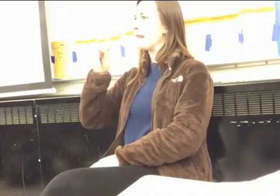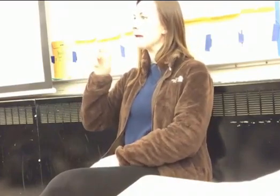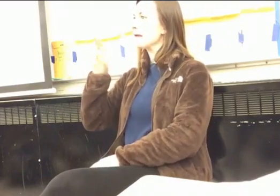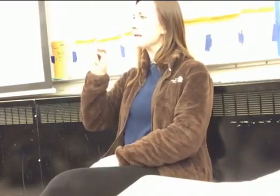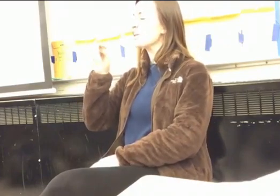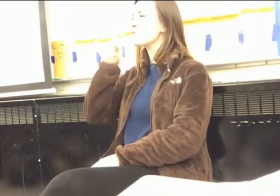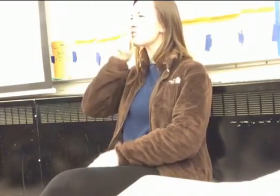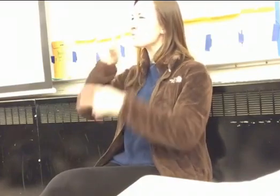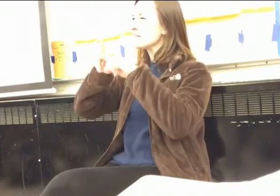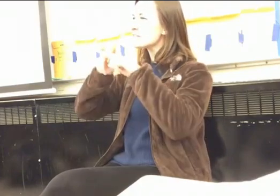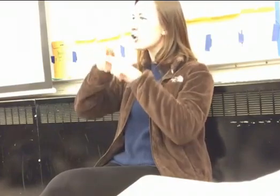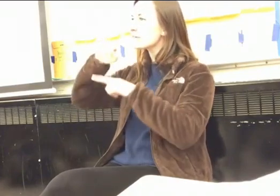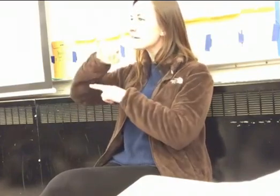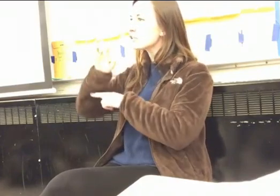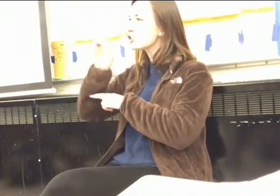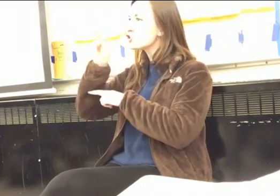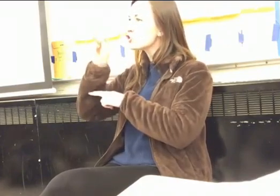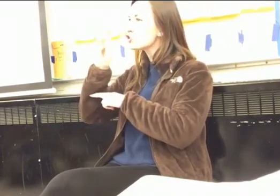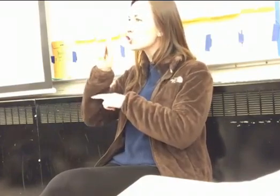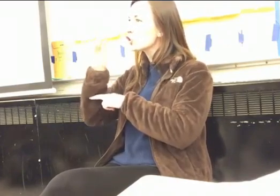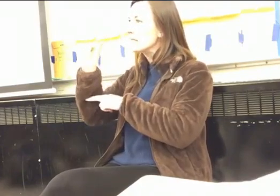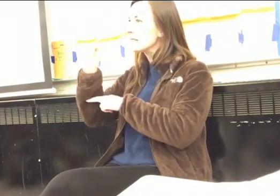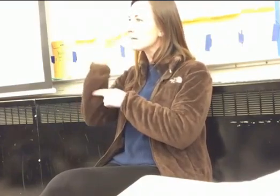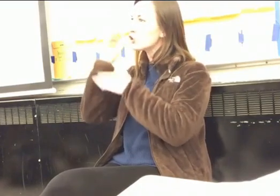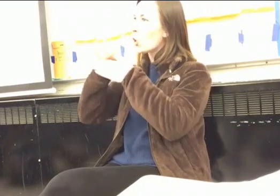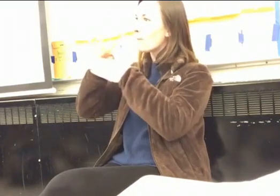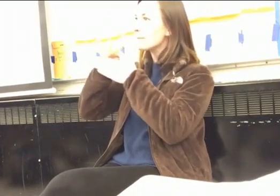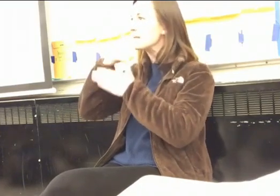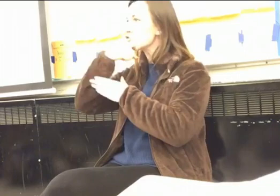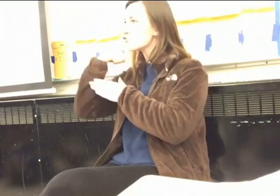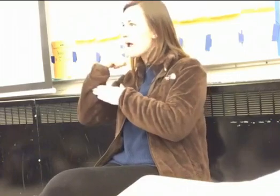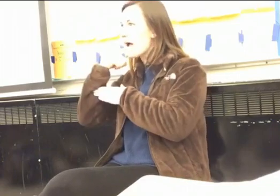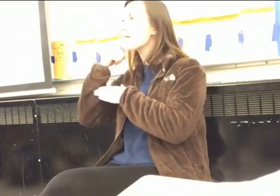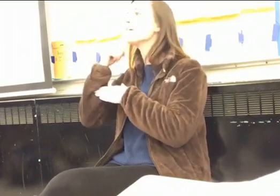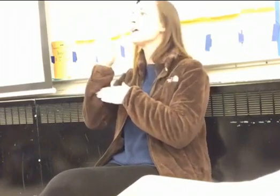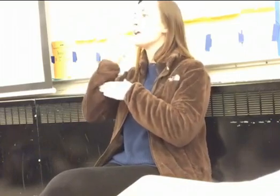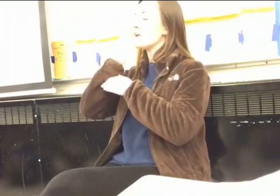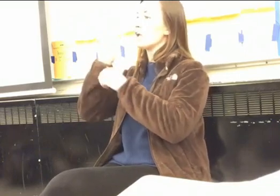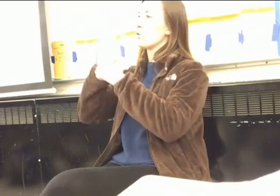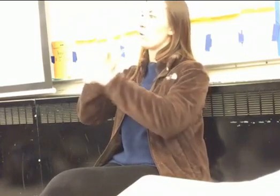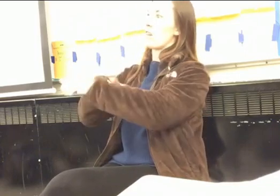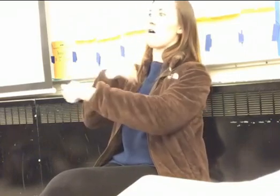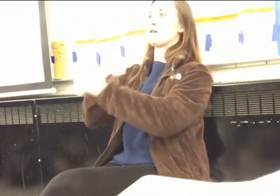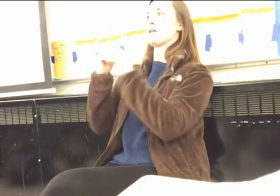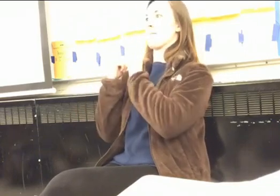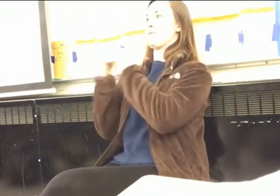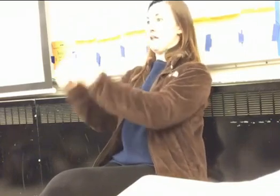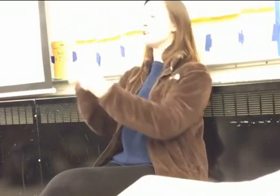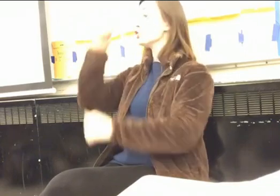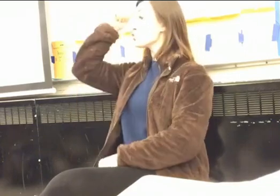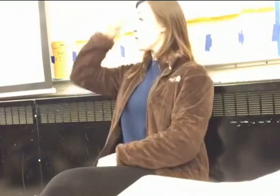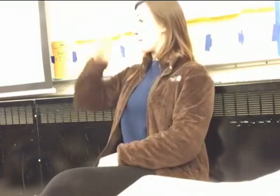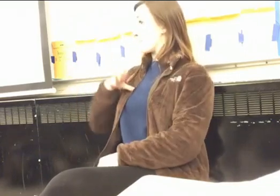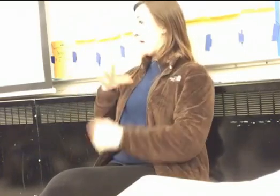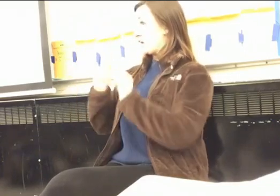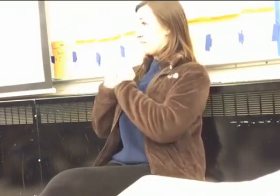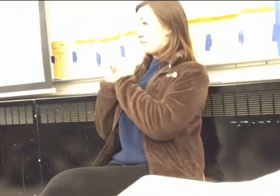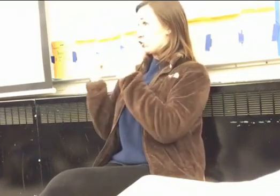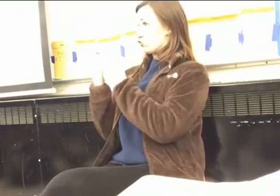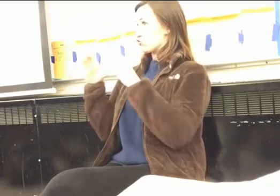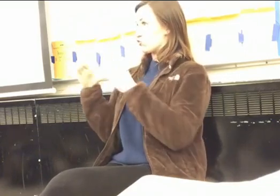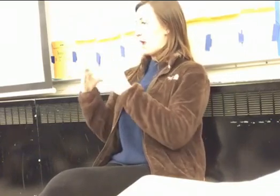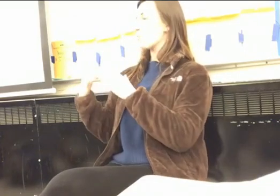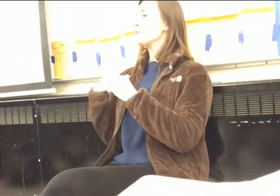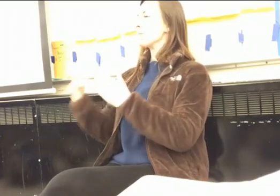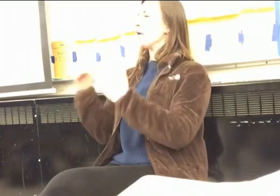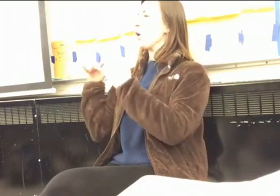because it lasts a lot longer than a traditional jerky that you have. The men of the tribe were typically the warriors, but this was one thing that was